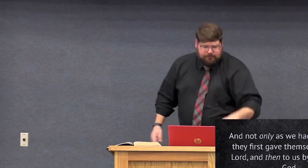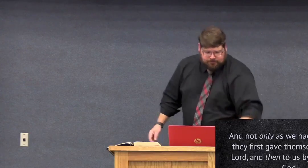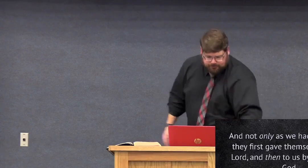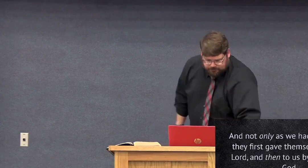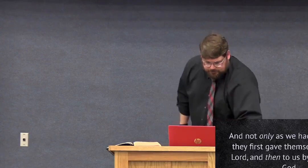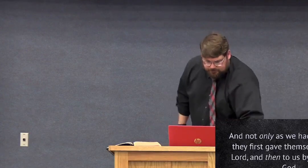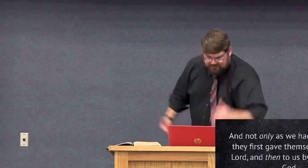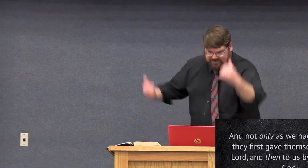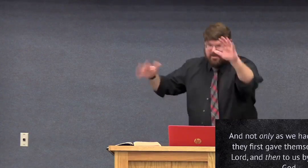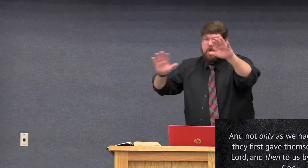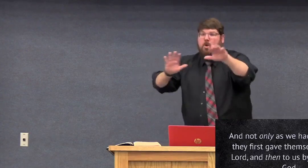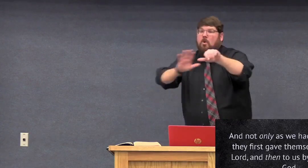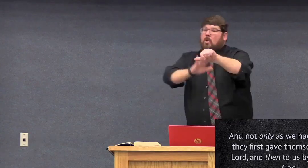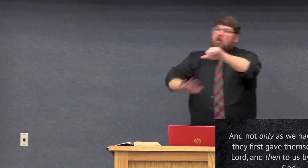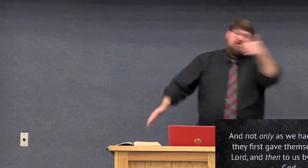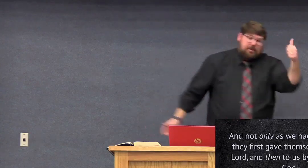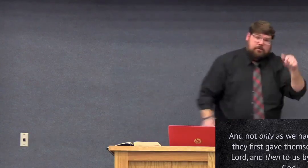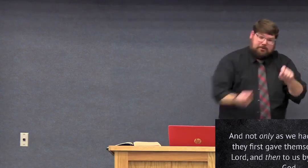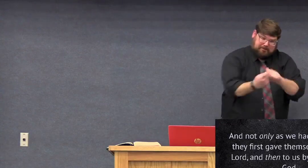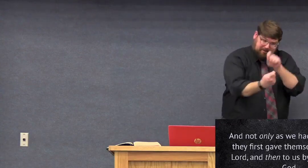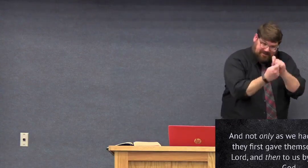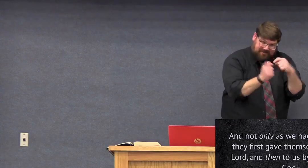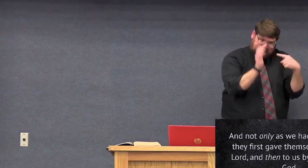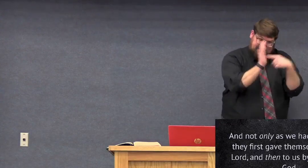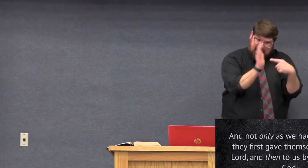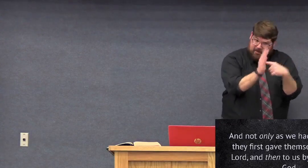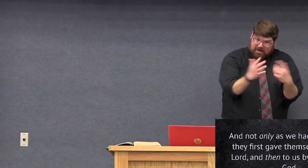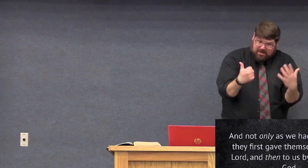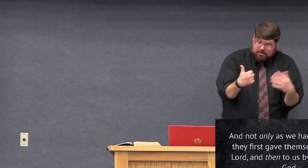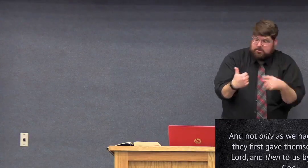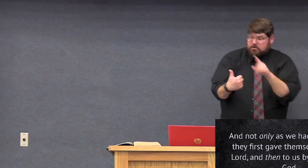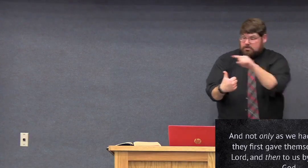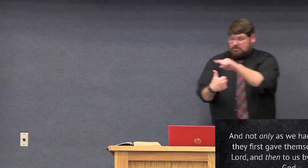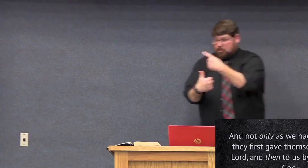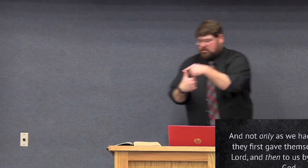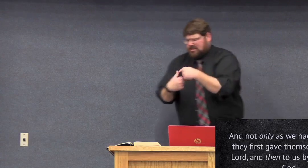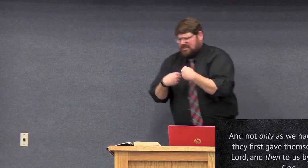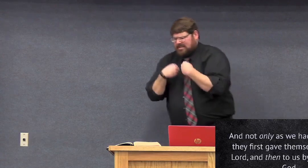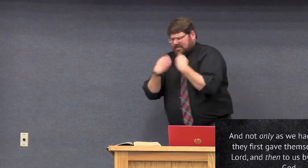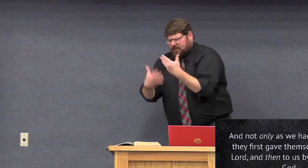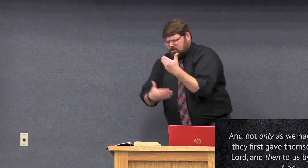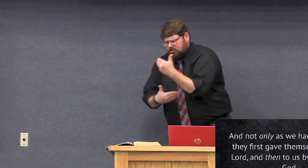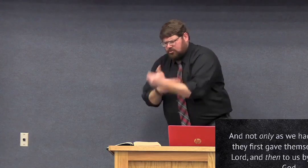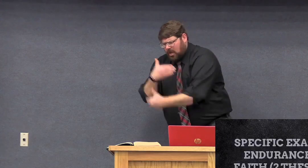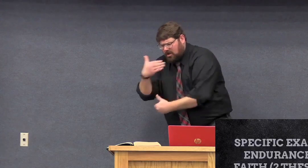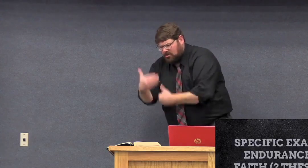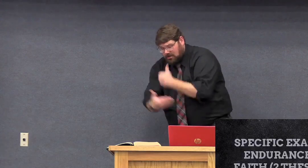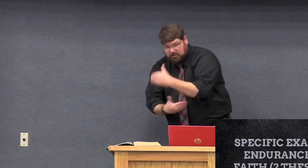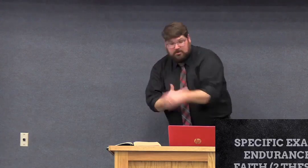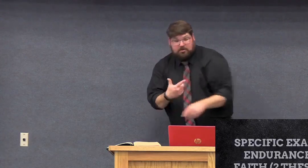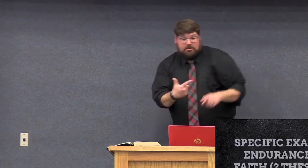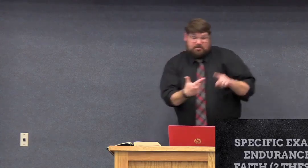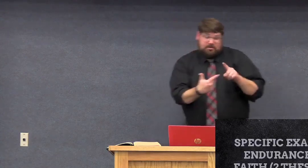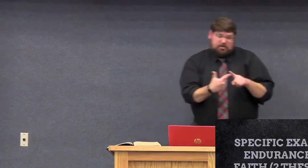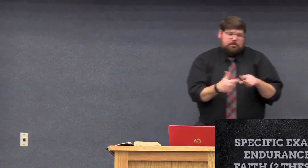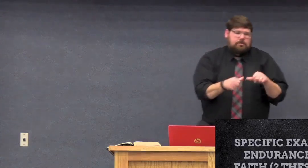do? How can you give? Now, other specific examples of their generosity, we